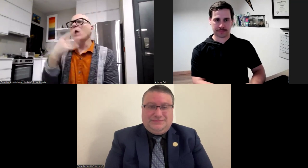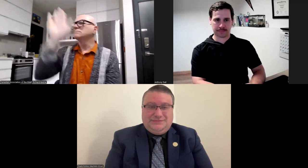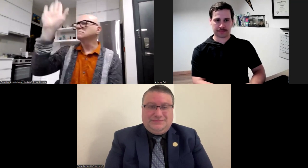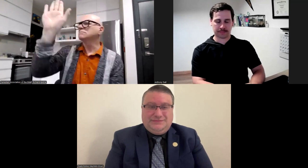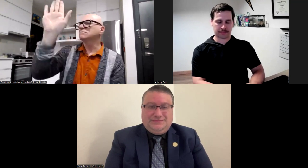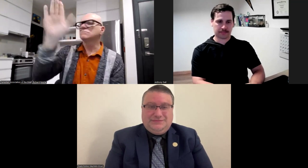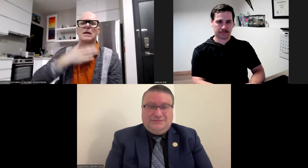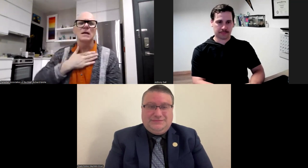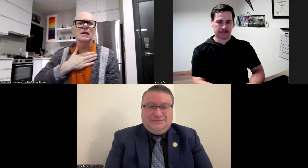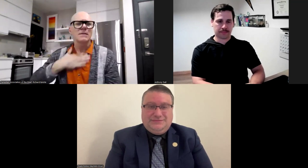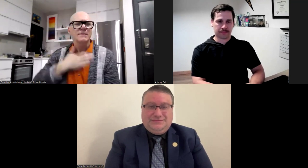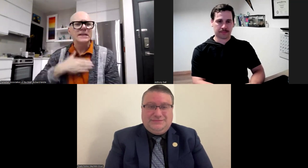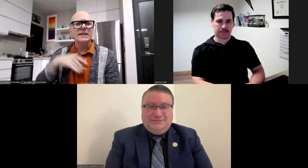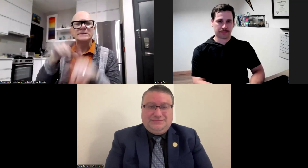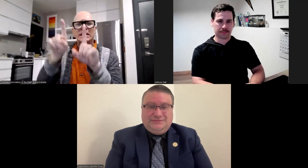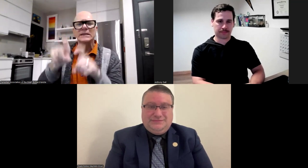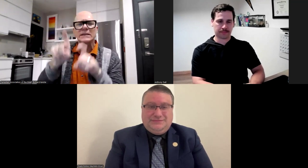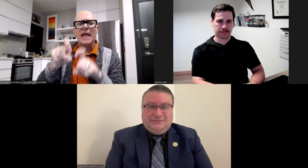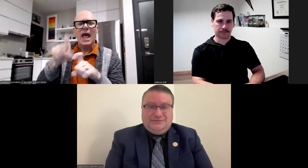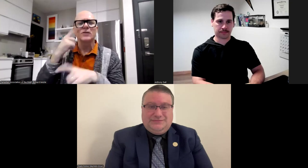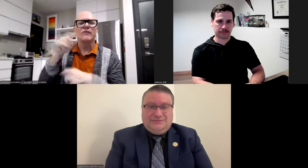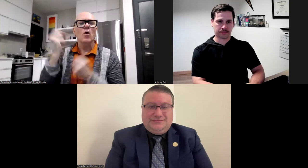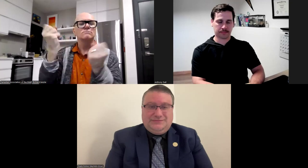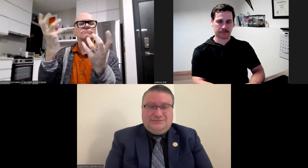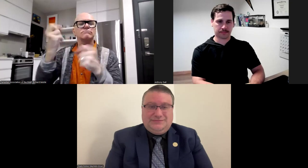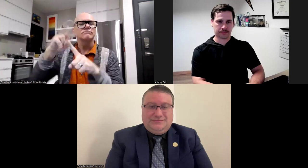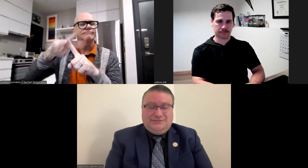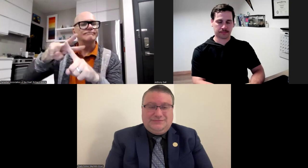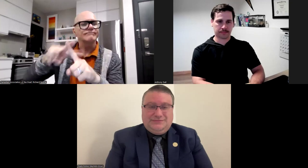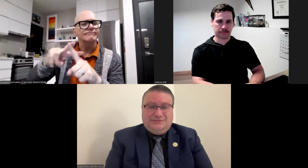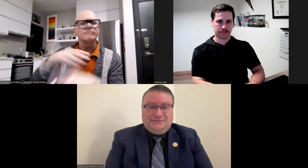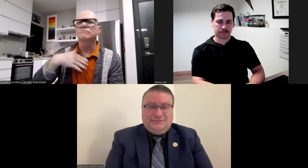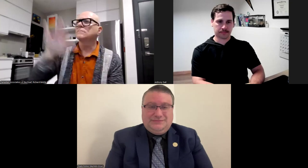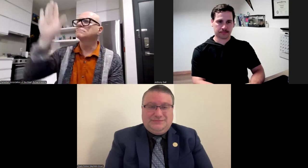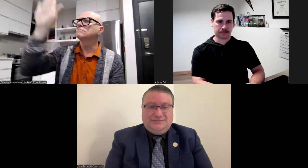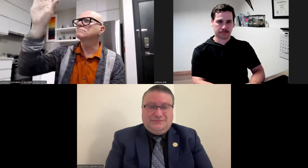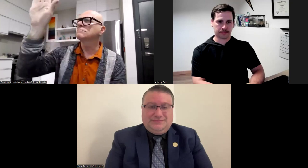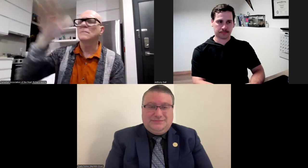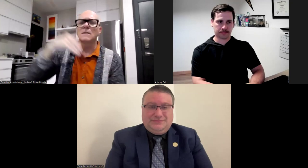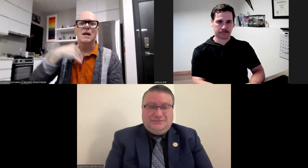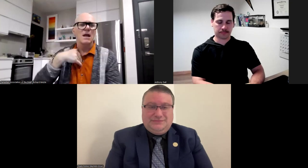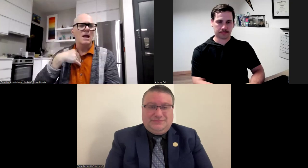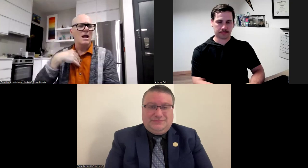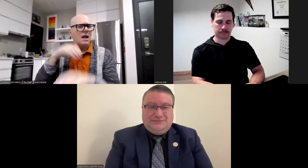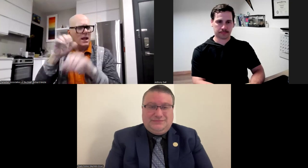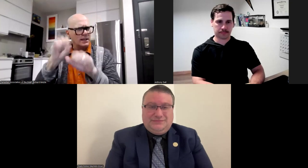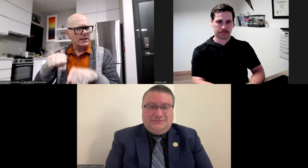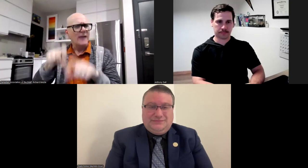not testing for vision and sign language. However, that's what parents can ask for. They can say, hey, I know you've done